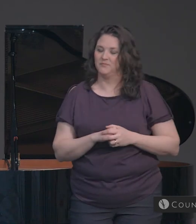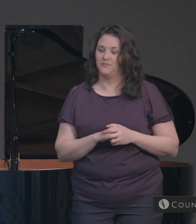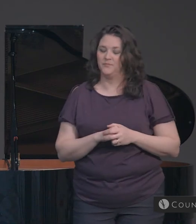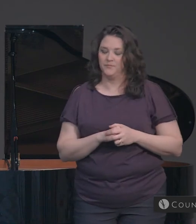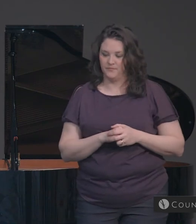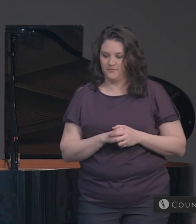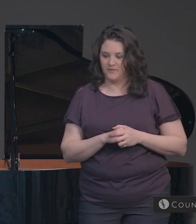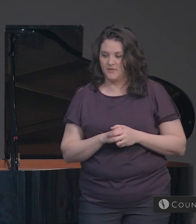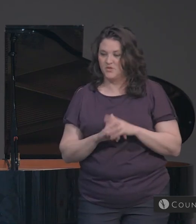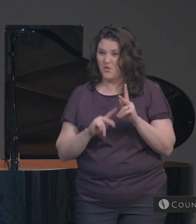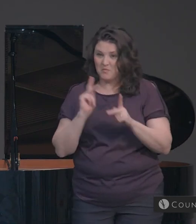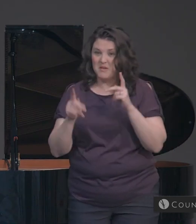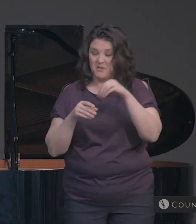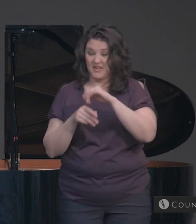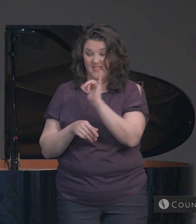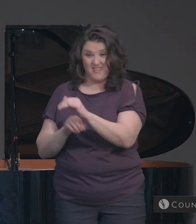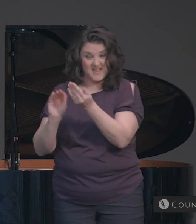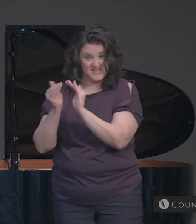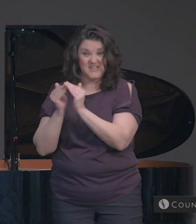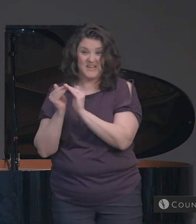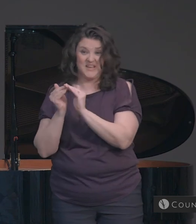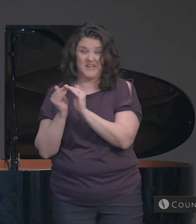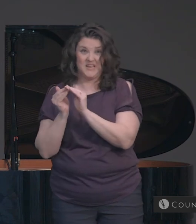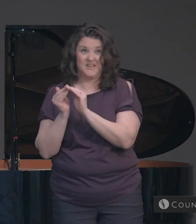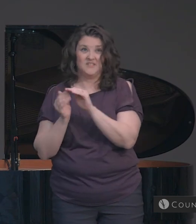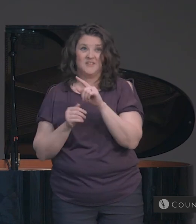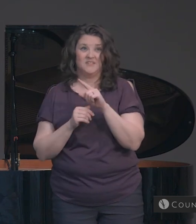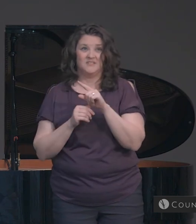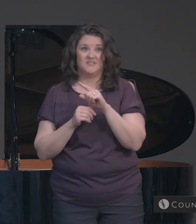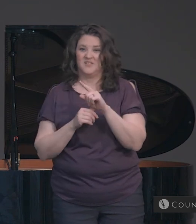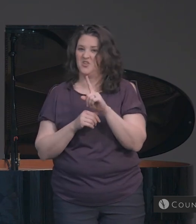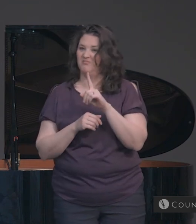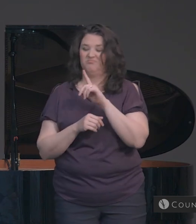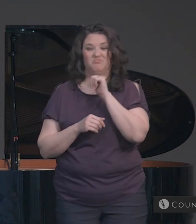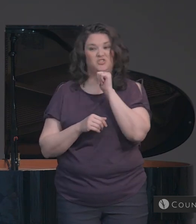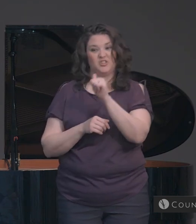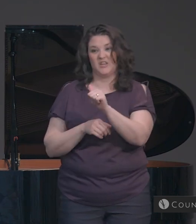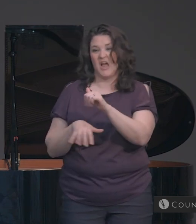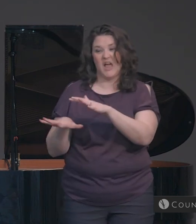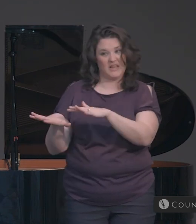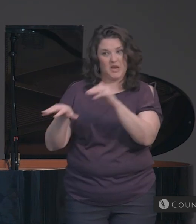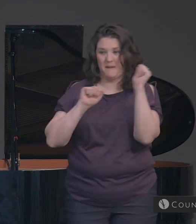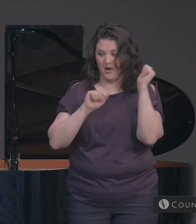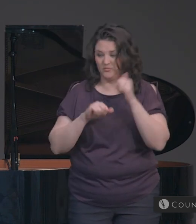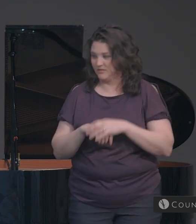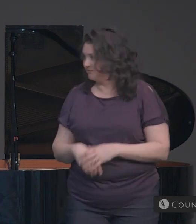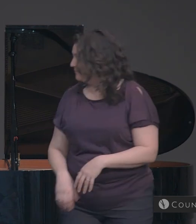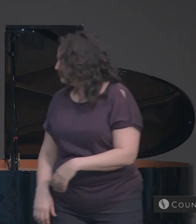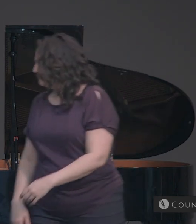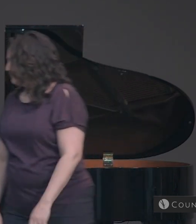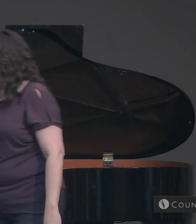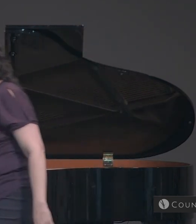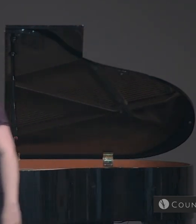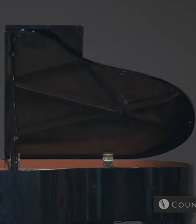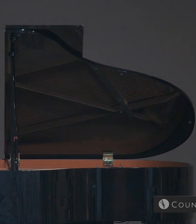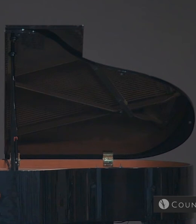know. The inhabitants of Zaanan should not come out. Another excellent